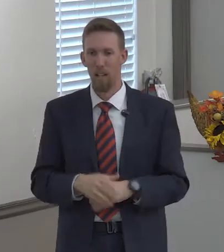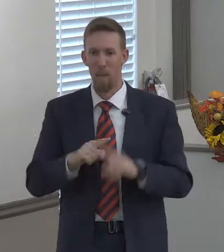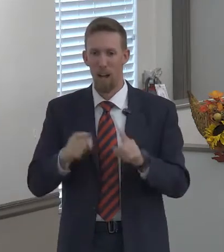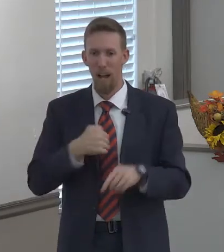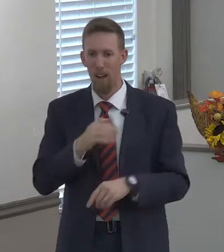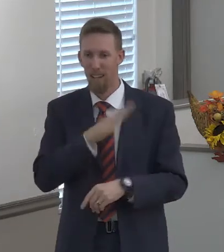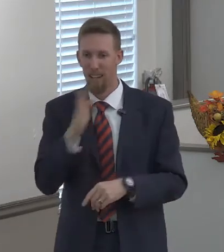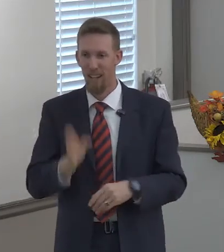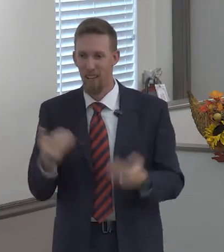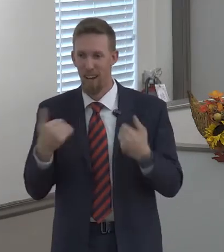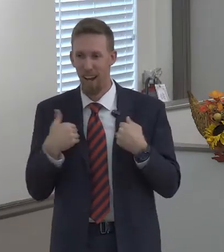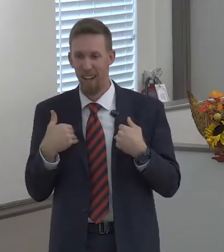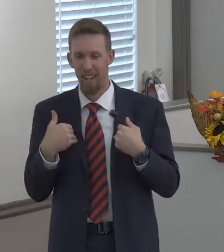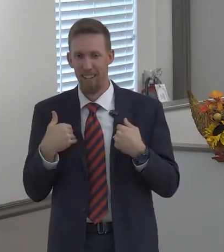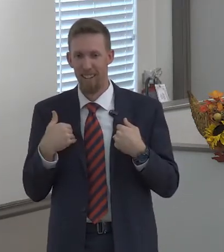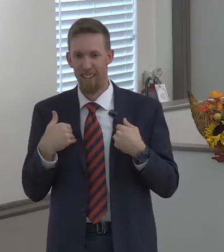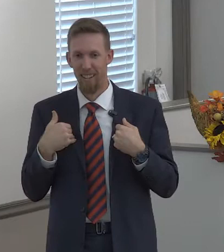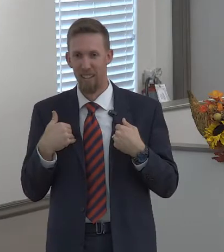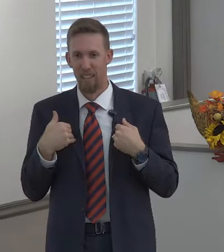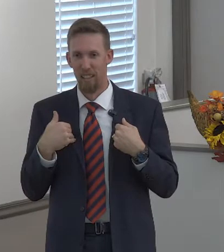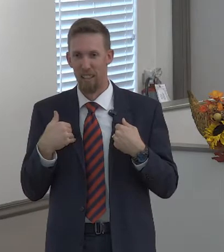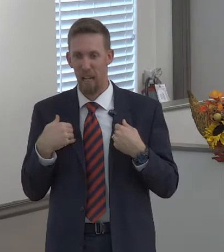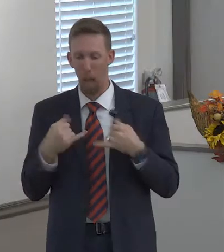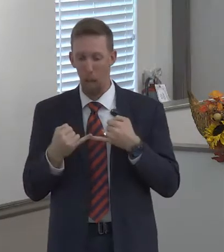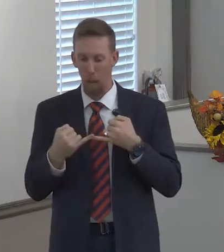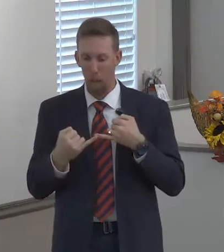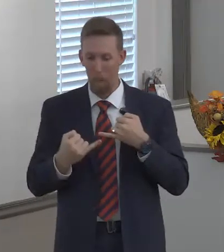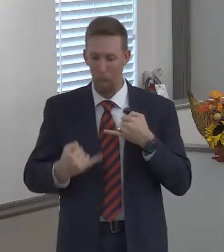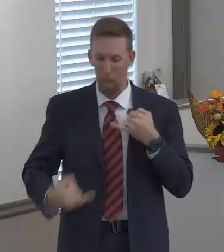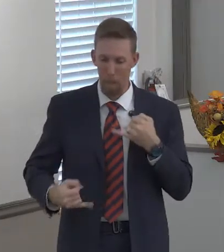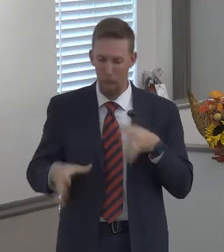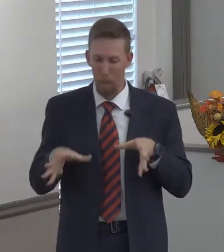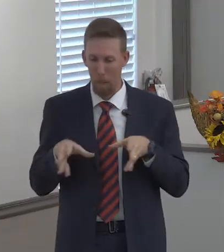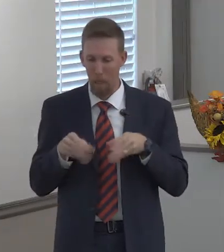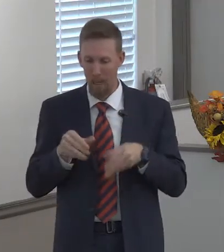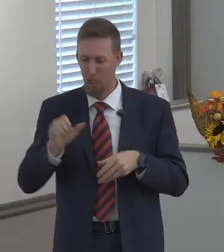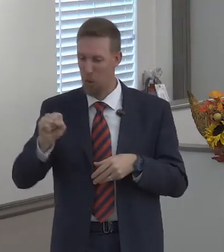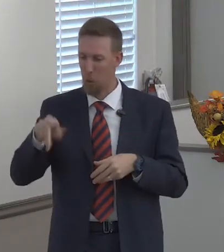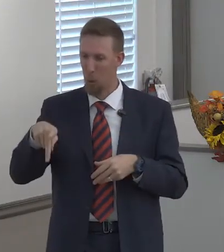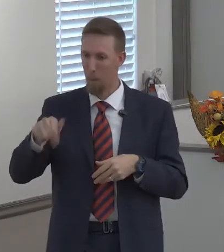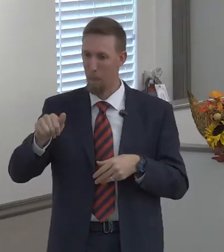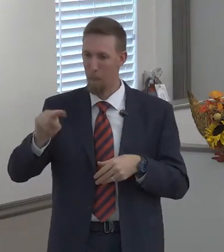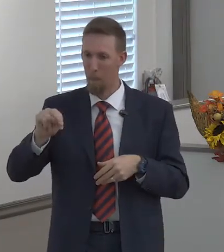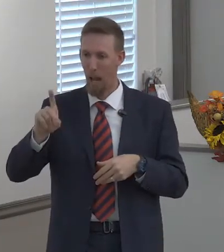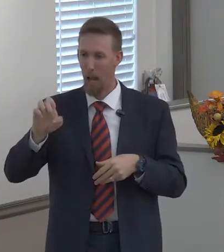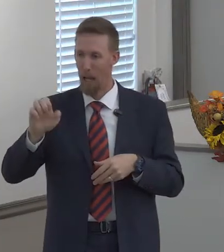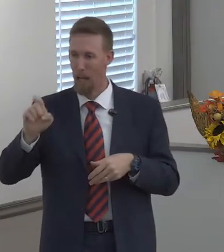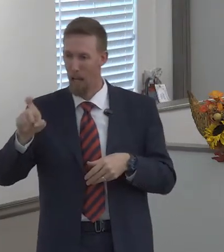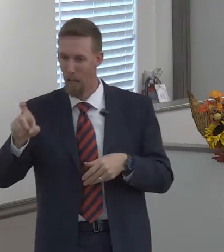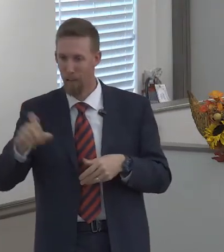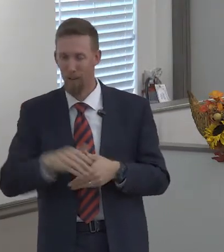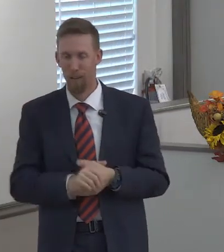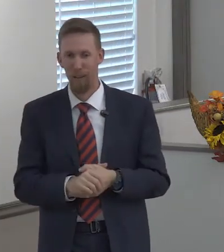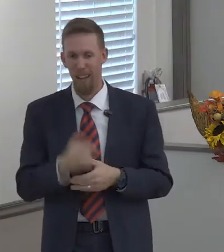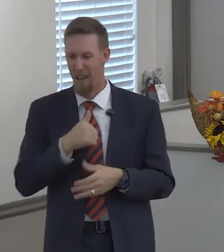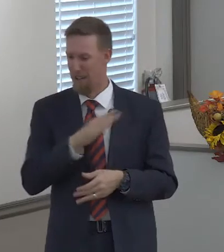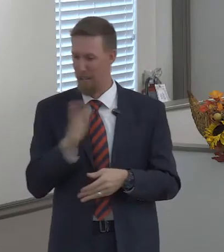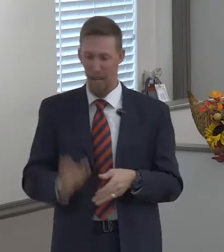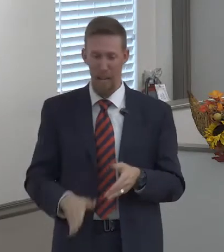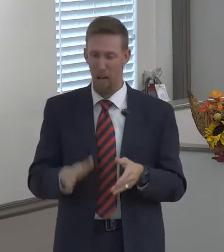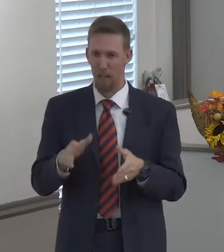I'm sorry. That's not going to get the job done. And when you're at the deathbed of somebody, what Johnny